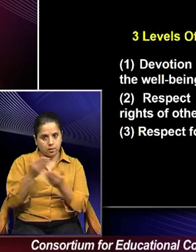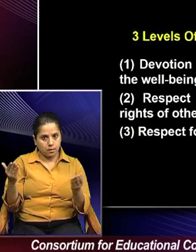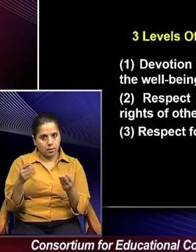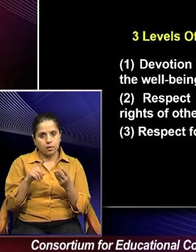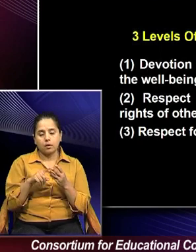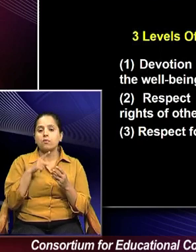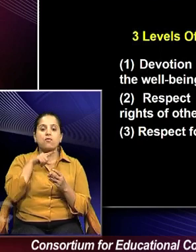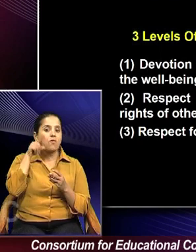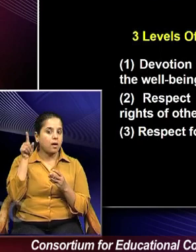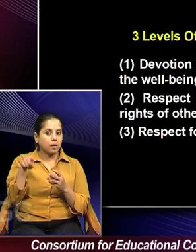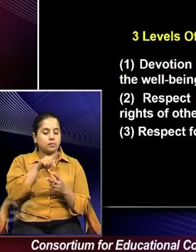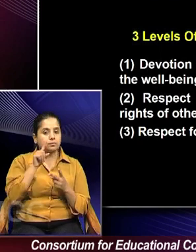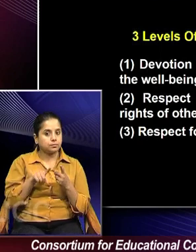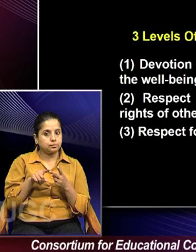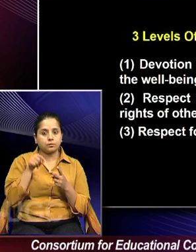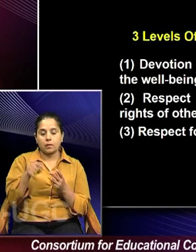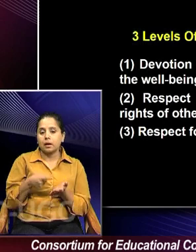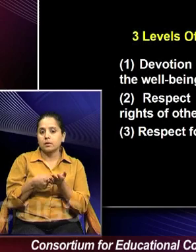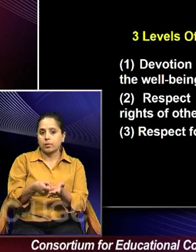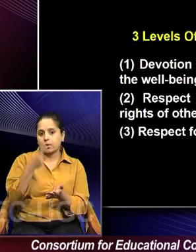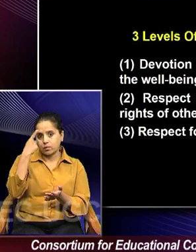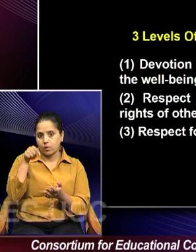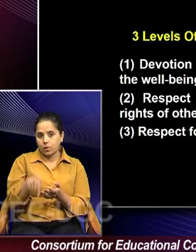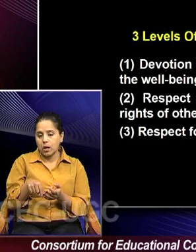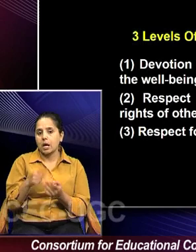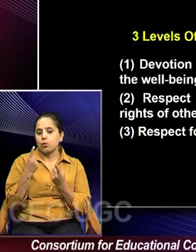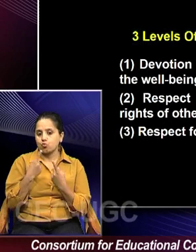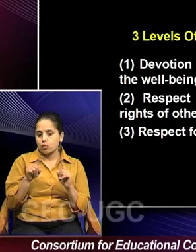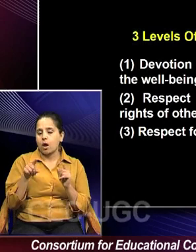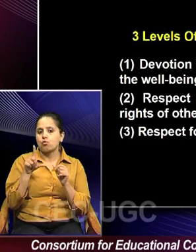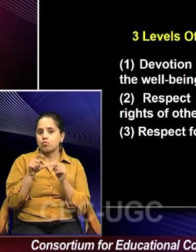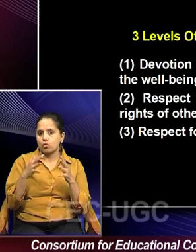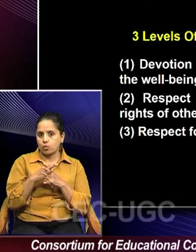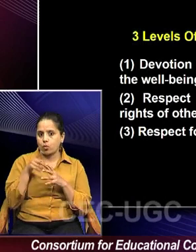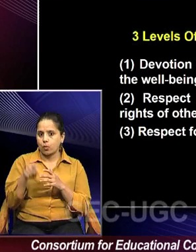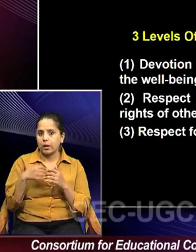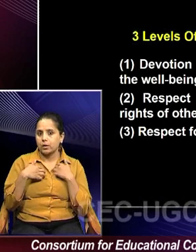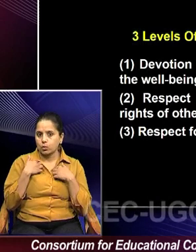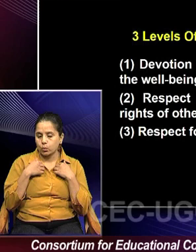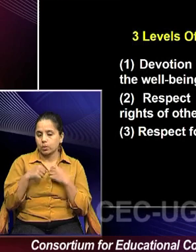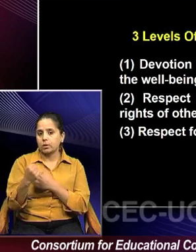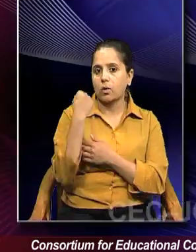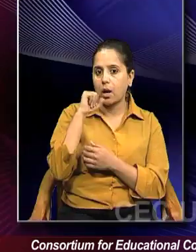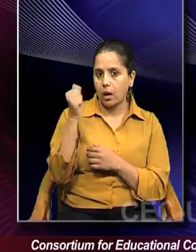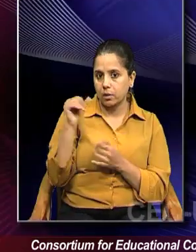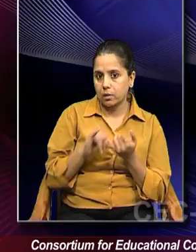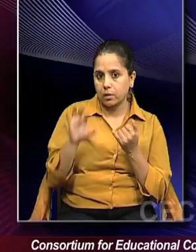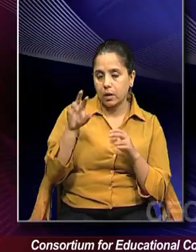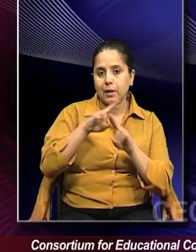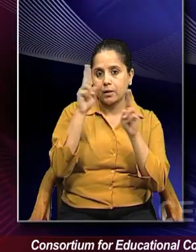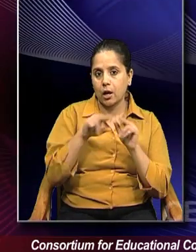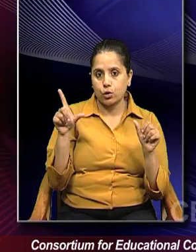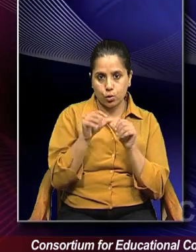to White, then respect for legitimate interests and rights of other states and international